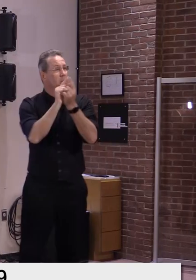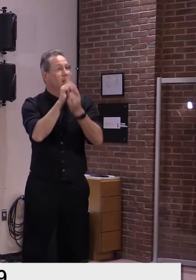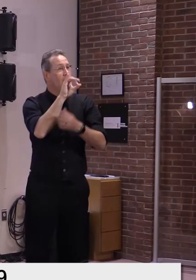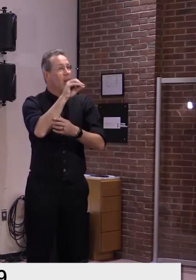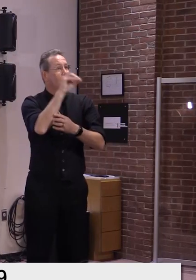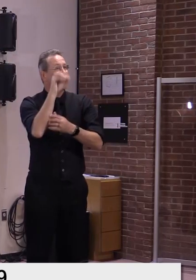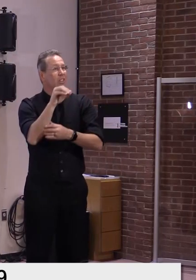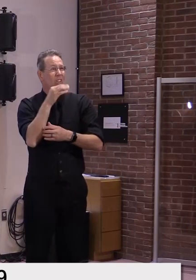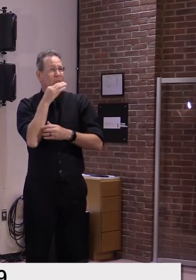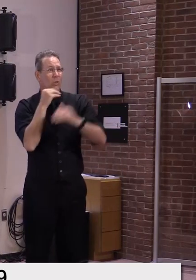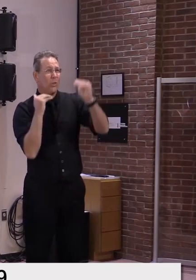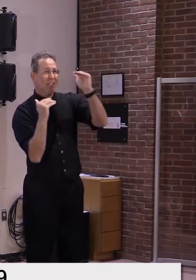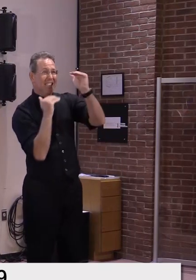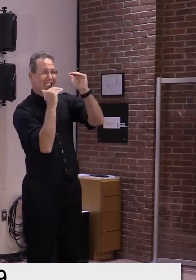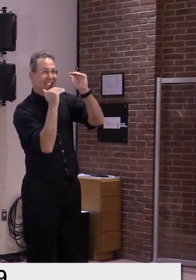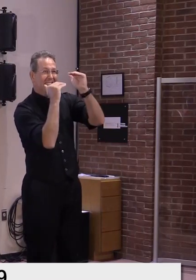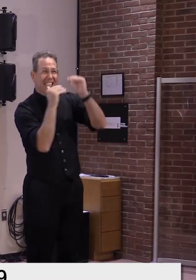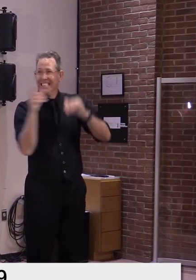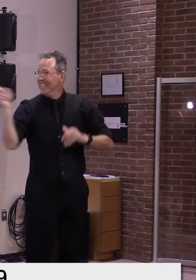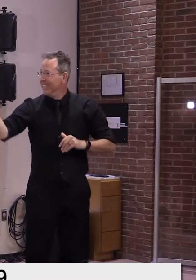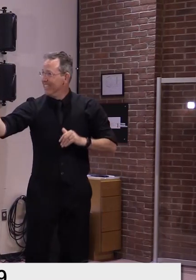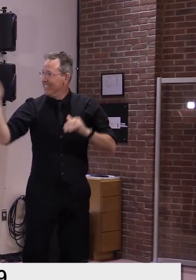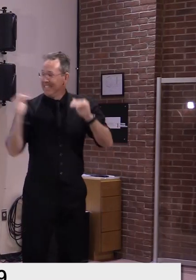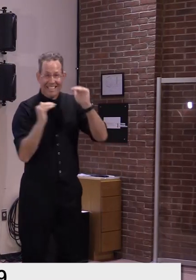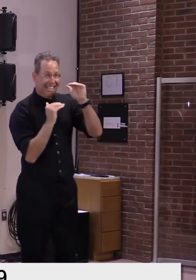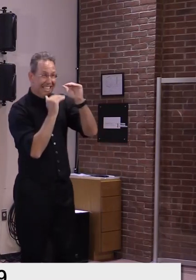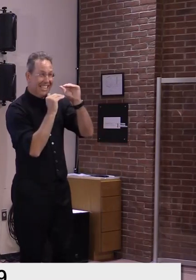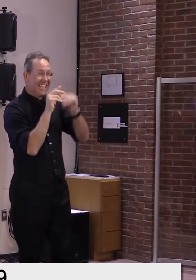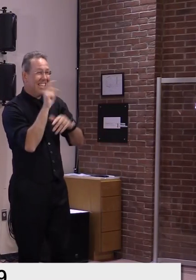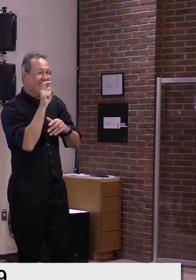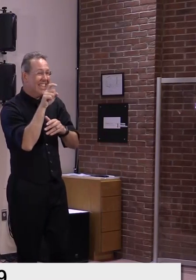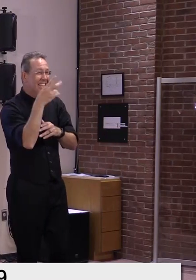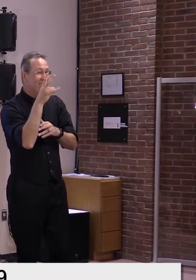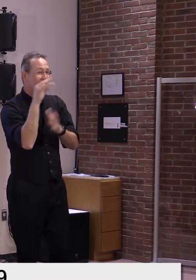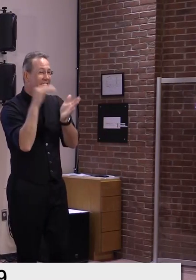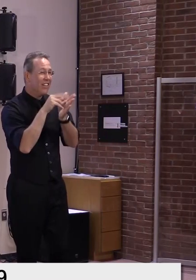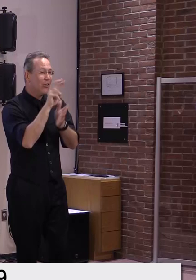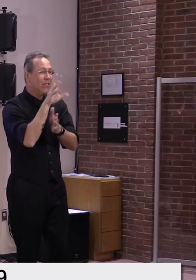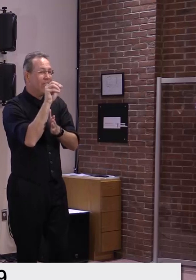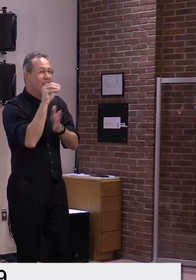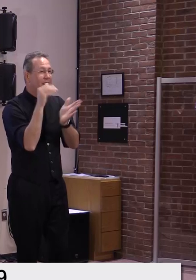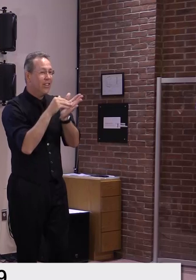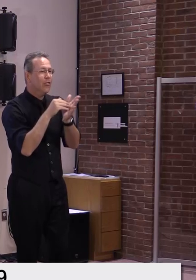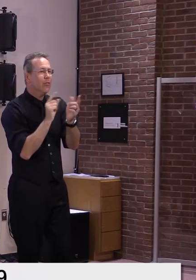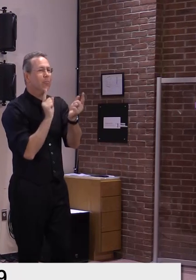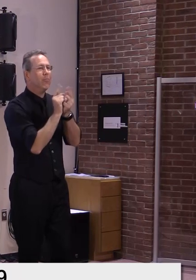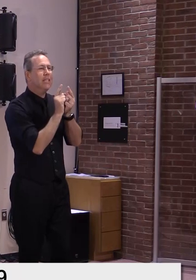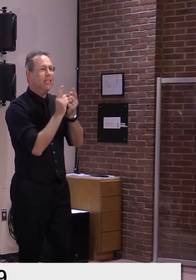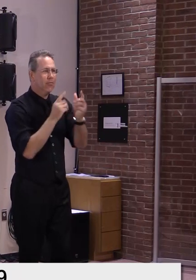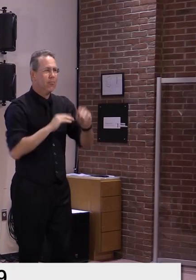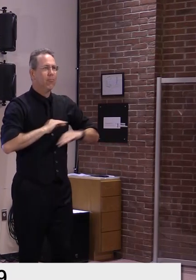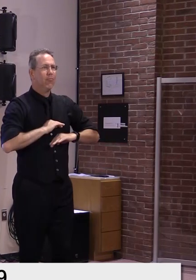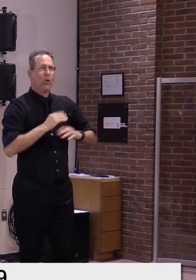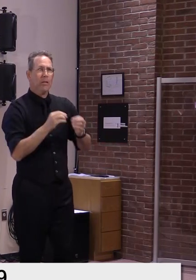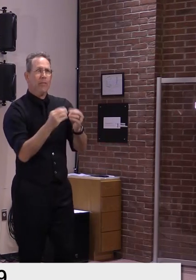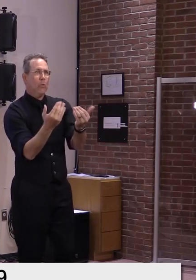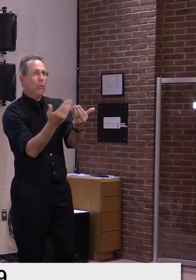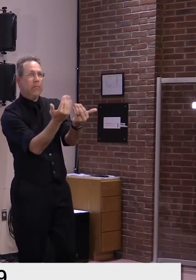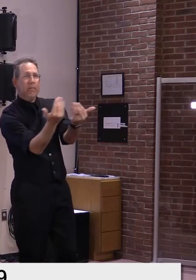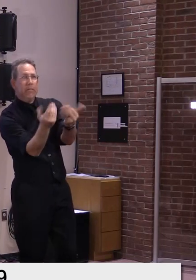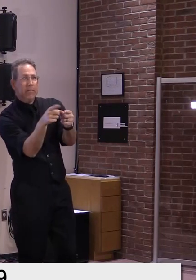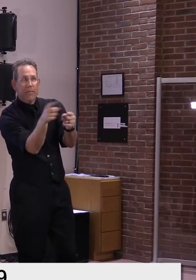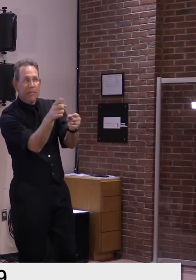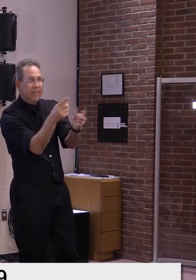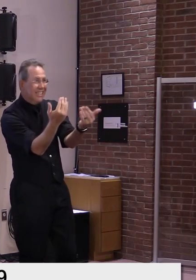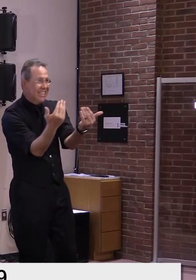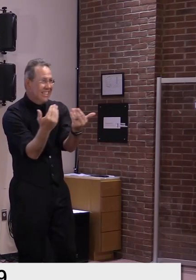only 17,250 Vermonters remaining until we do hit that goal, which does appear to be coming in the next week to